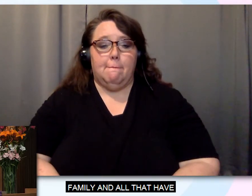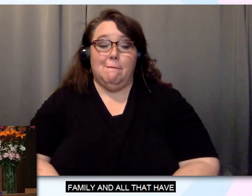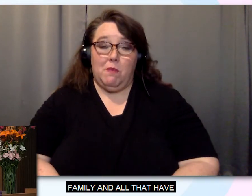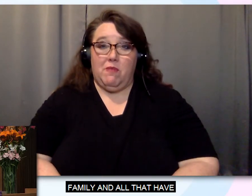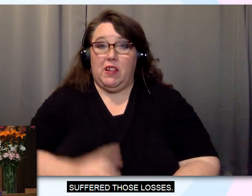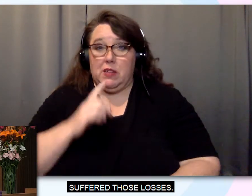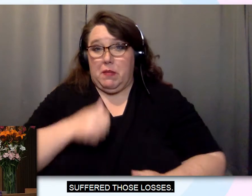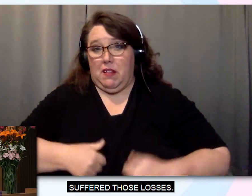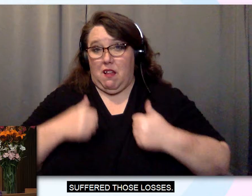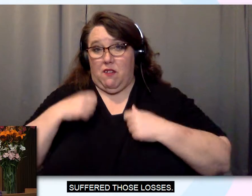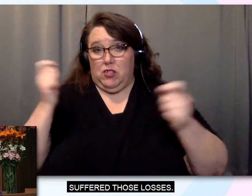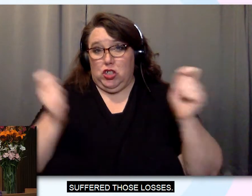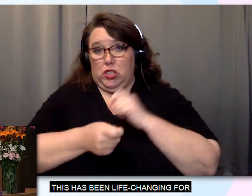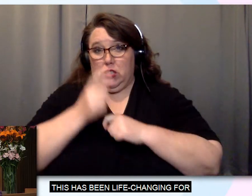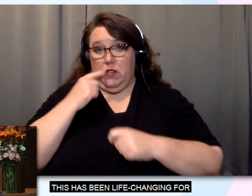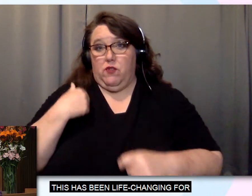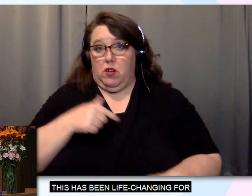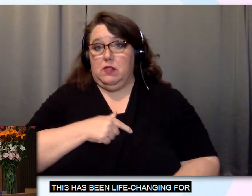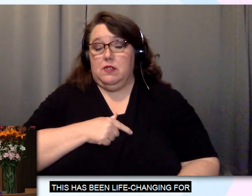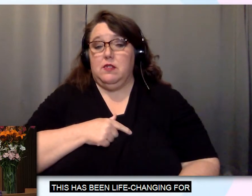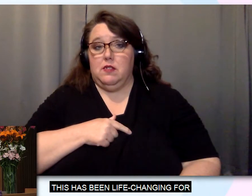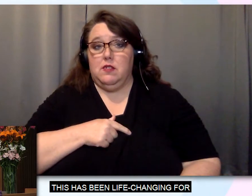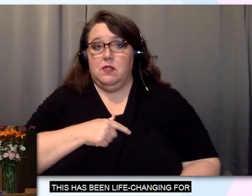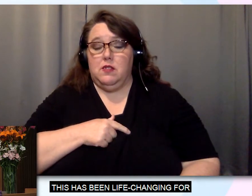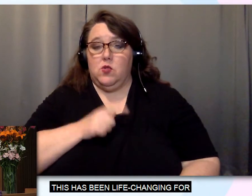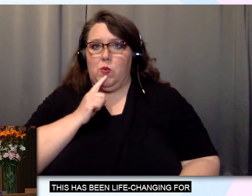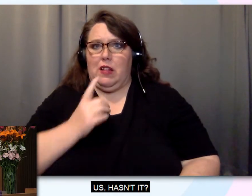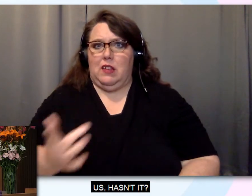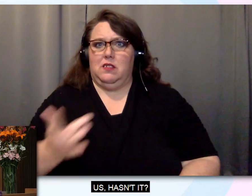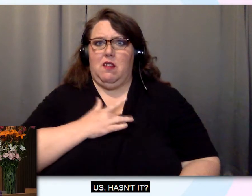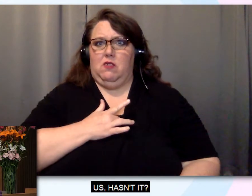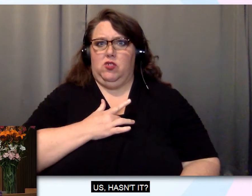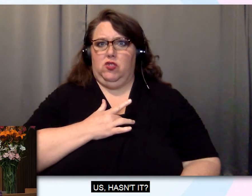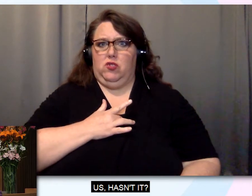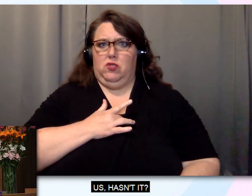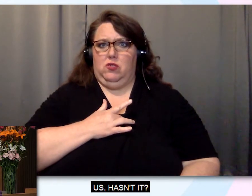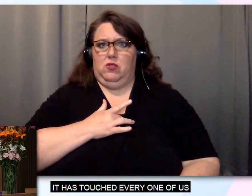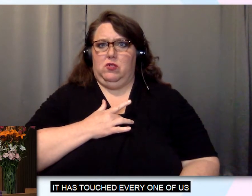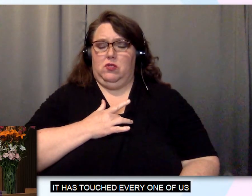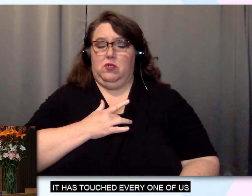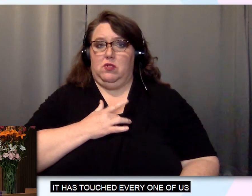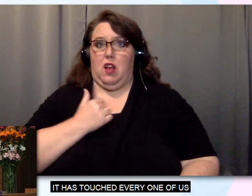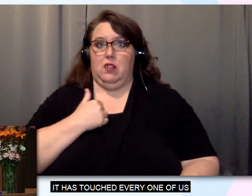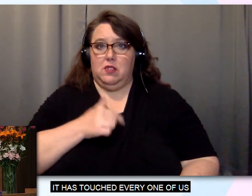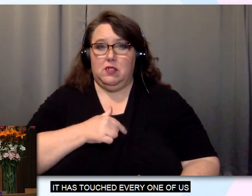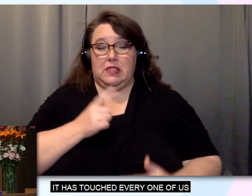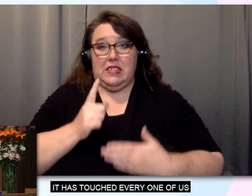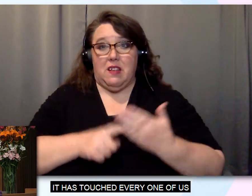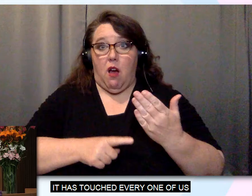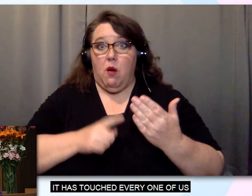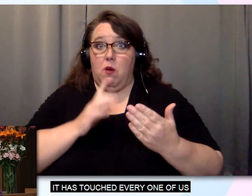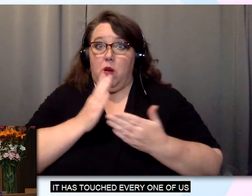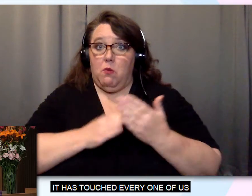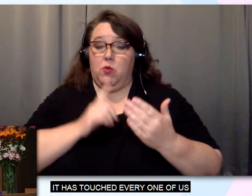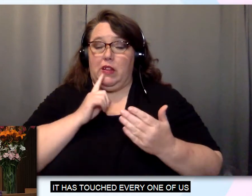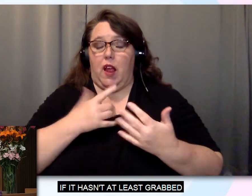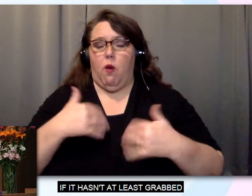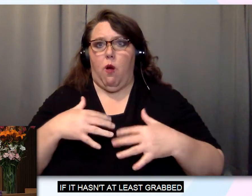has been life-changing for us, hasn't it? It has touched every one of us, if it hasn't at least grabbed many of